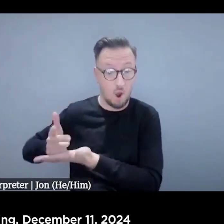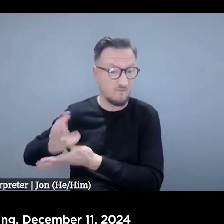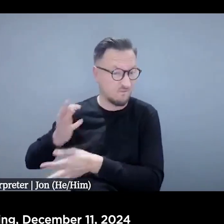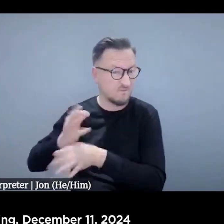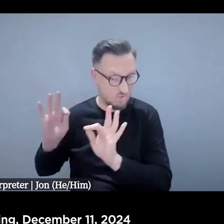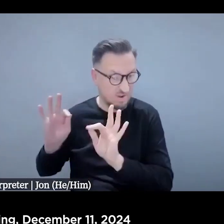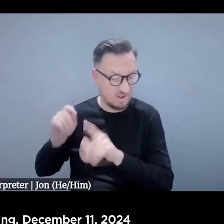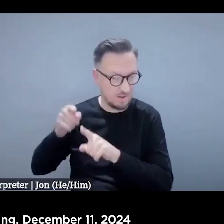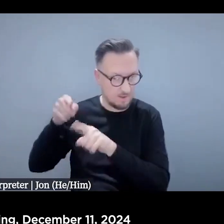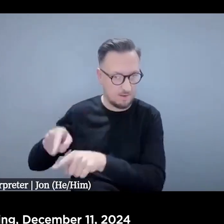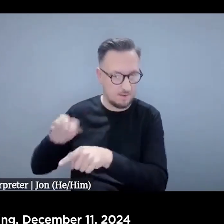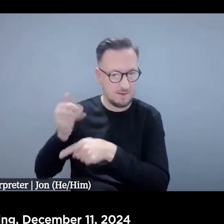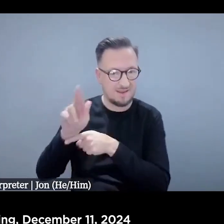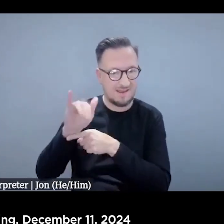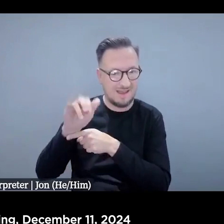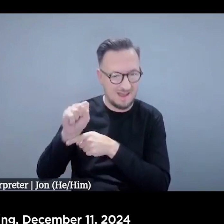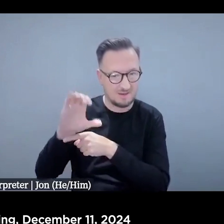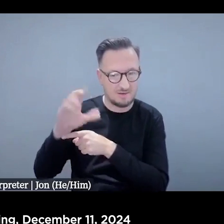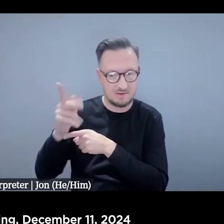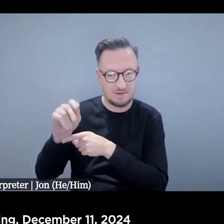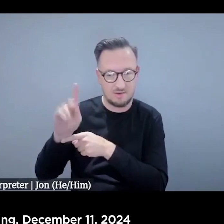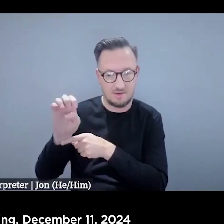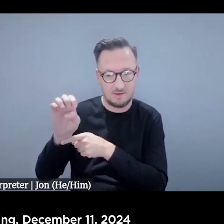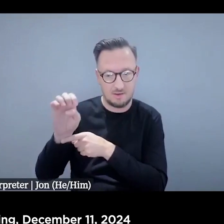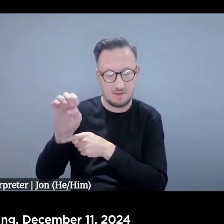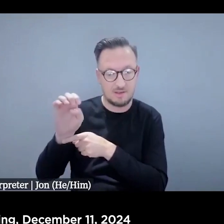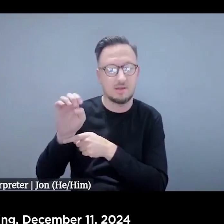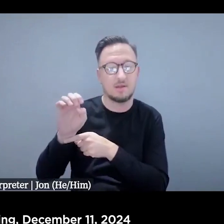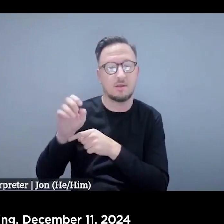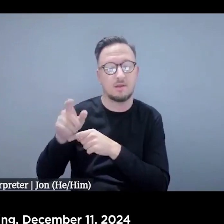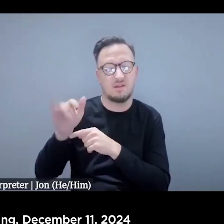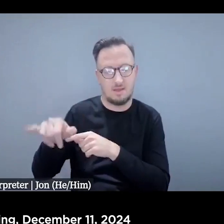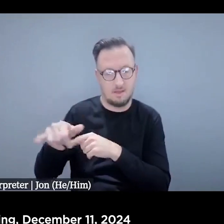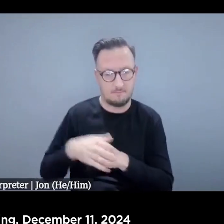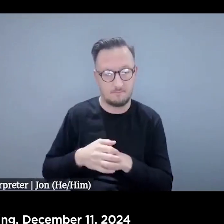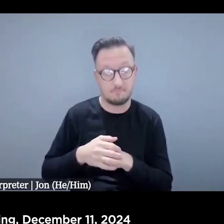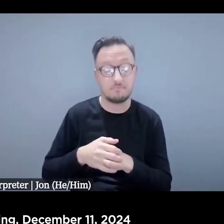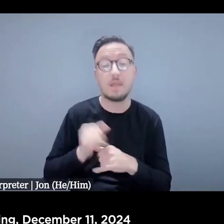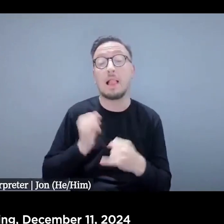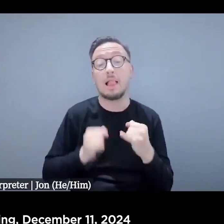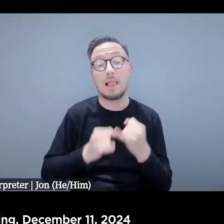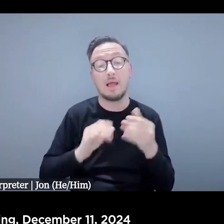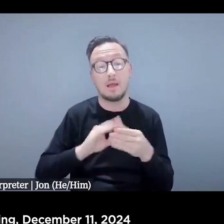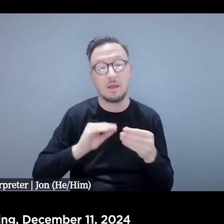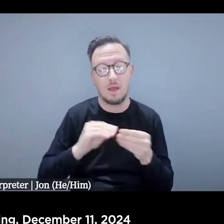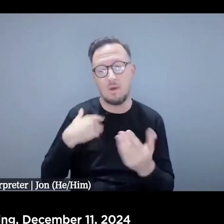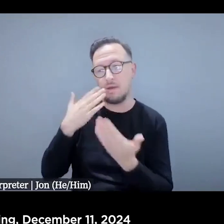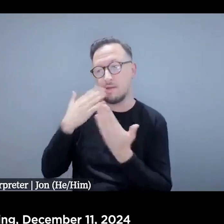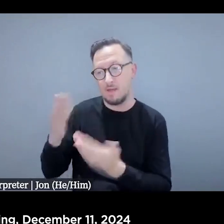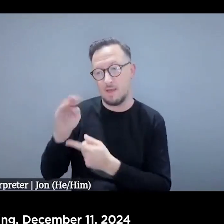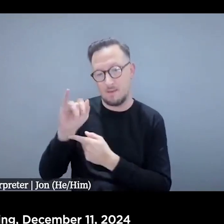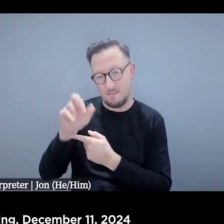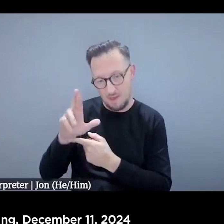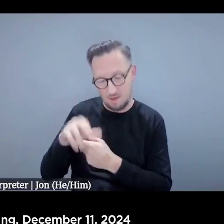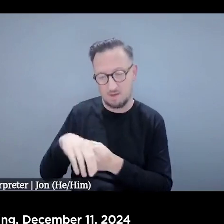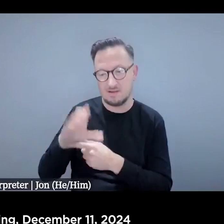at the Harris Cherokee Center garage. And in closing, I'd like to thank the mayor, city council, our